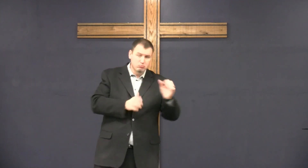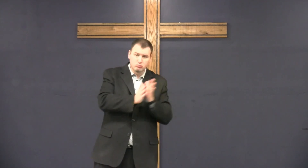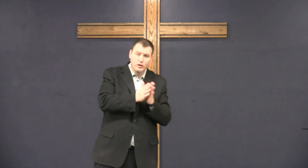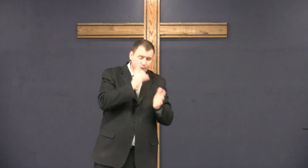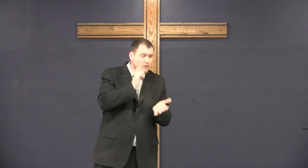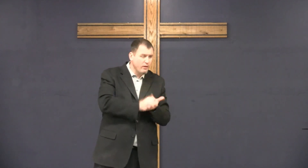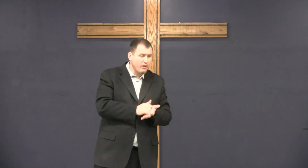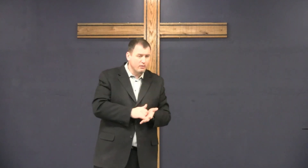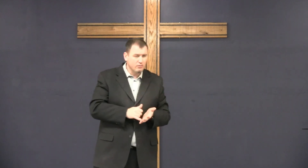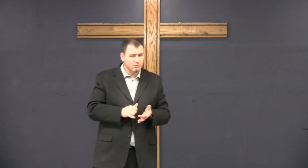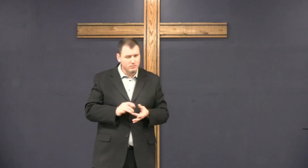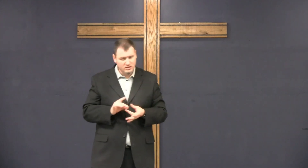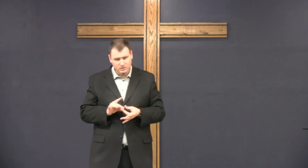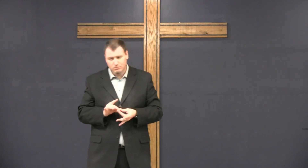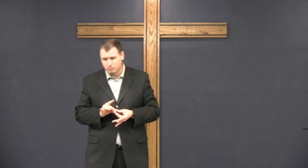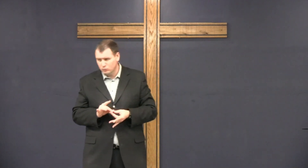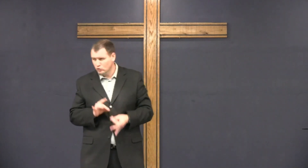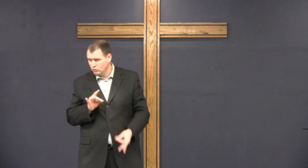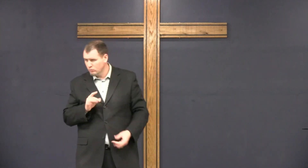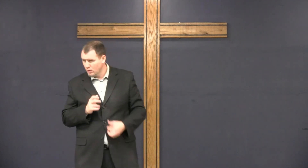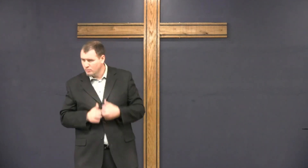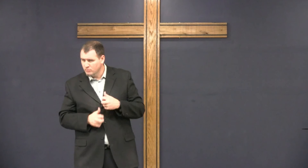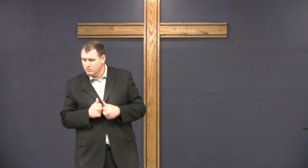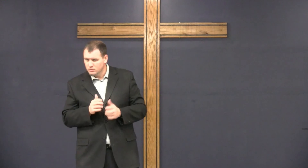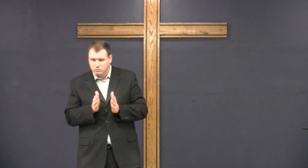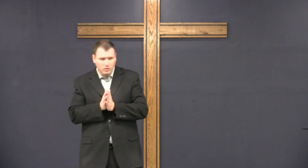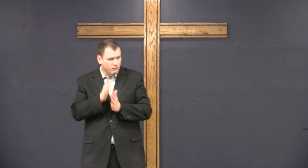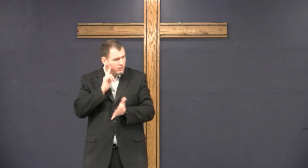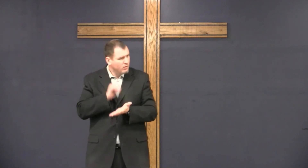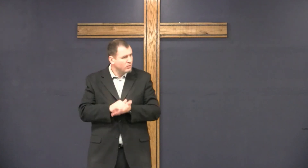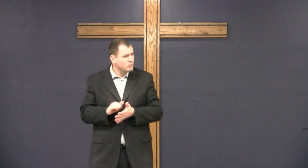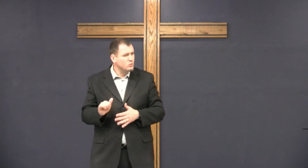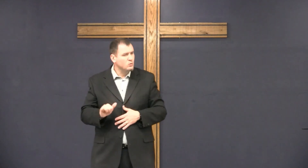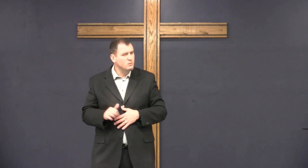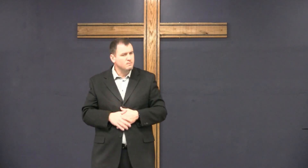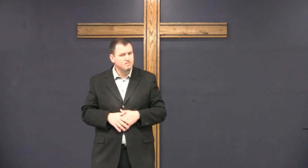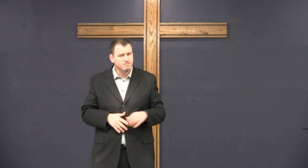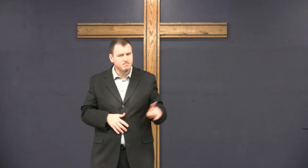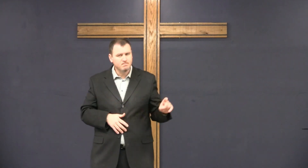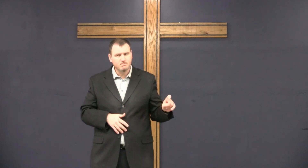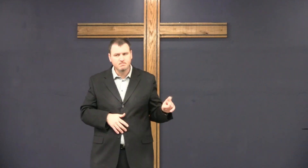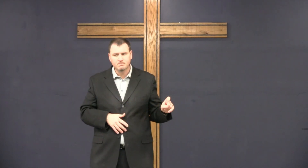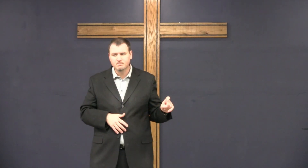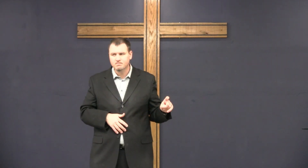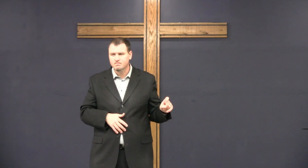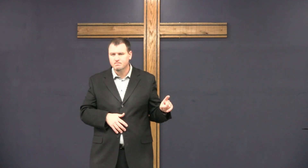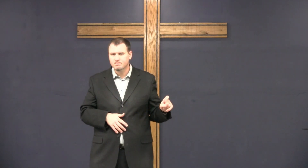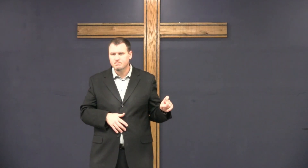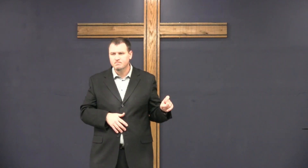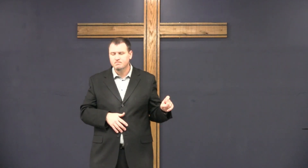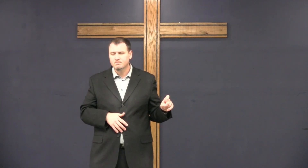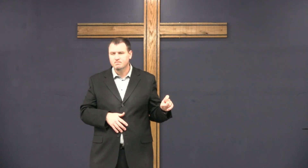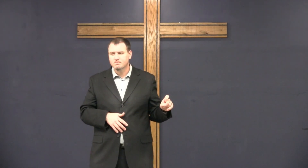point here, but we can pray for that. But what about the spiritual problems? Are we praying for those